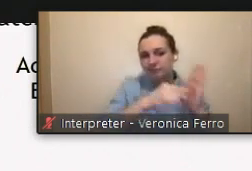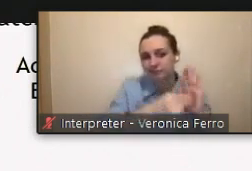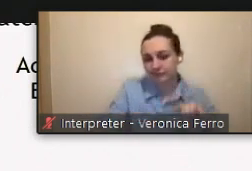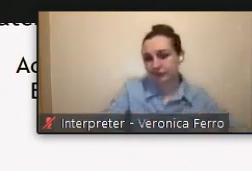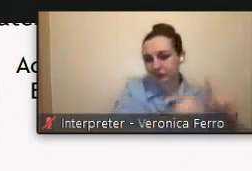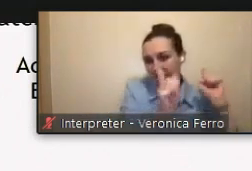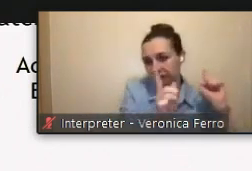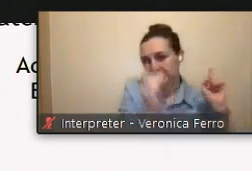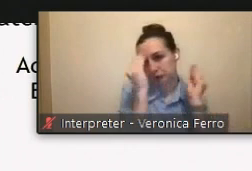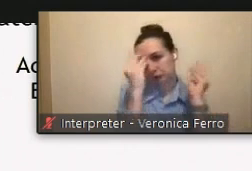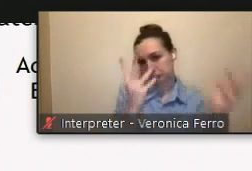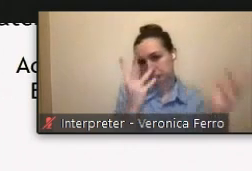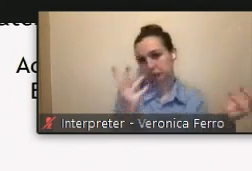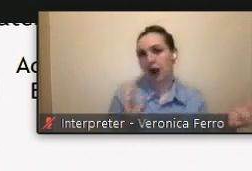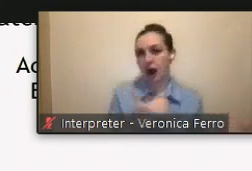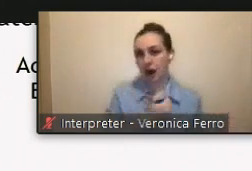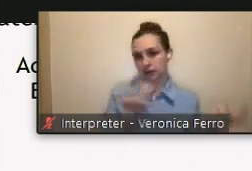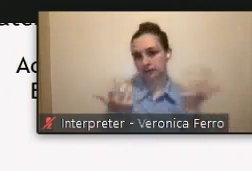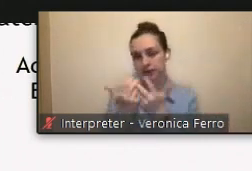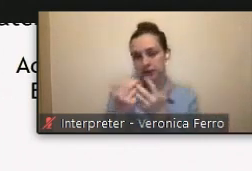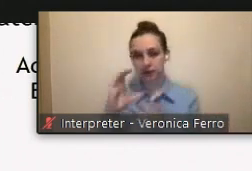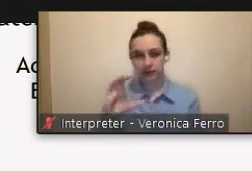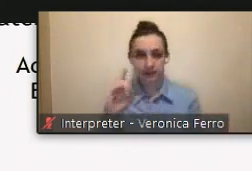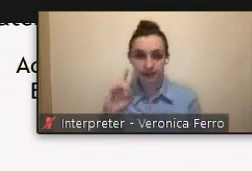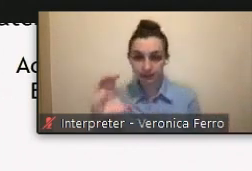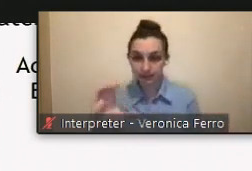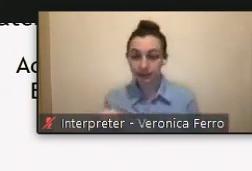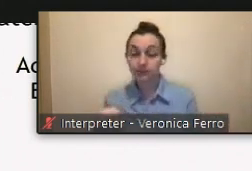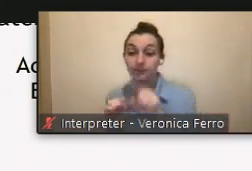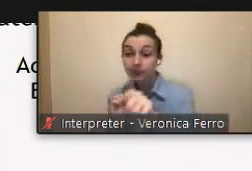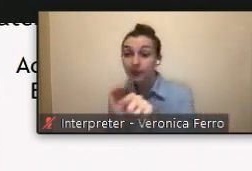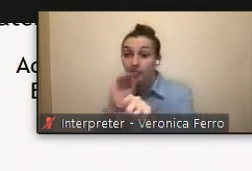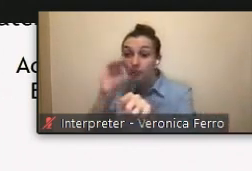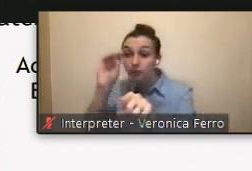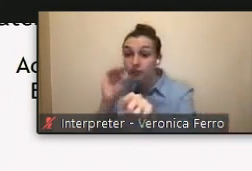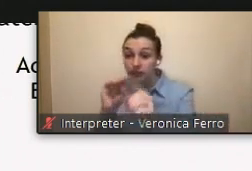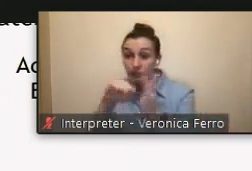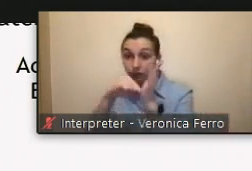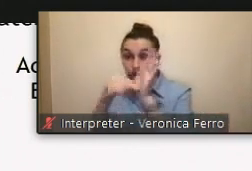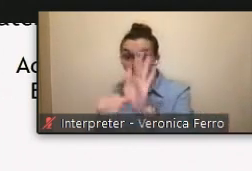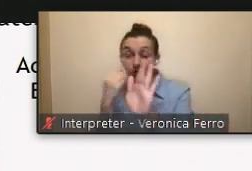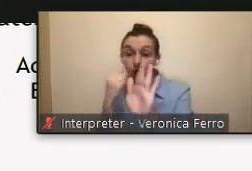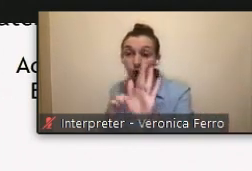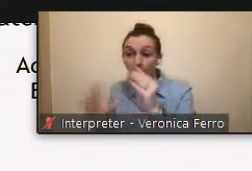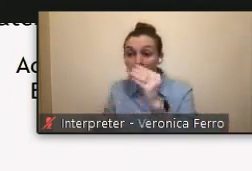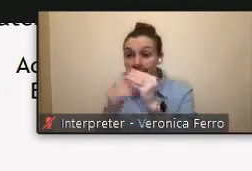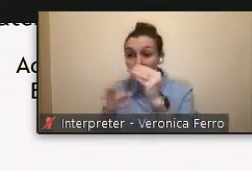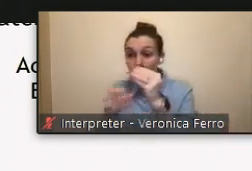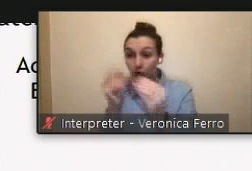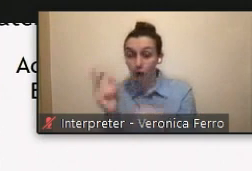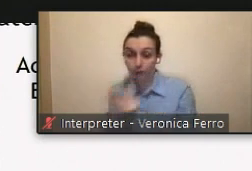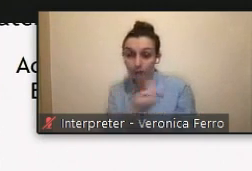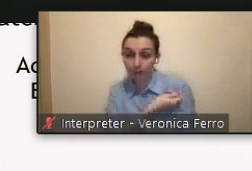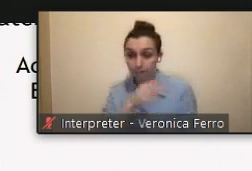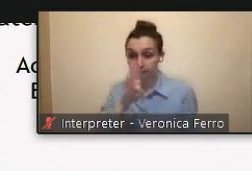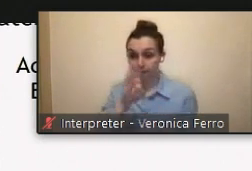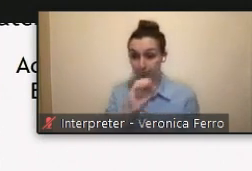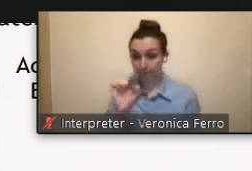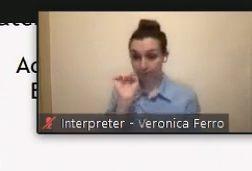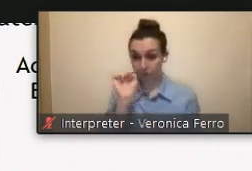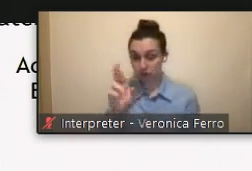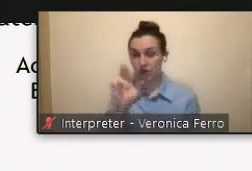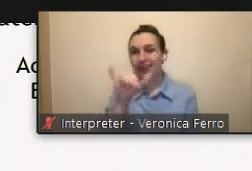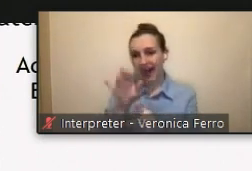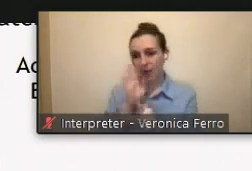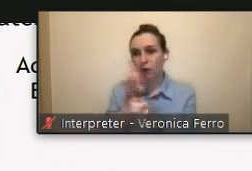booster and additional dose percentage is the number of people who are up to date in that age group category, which is going to change daily, which also means that this rate